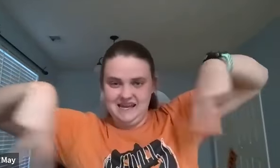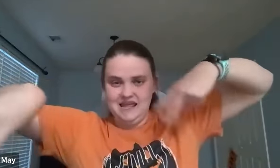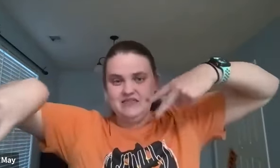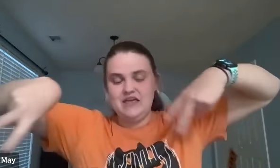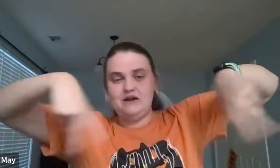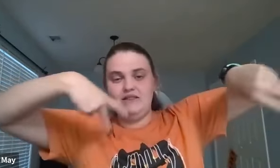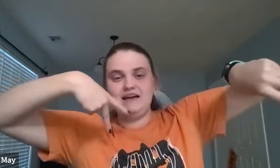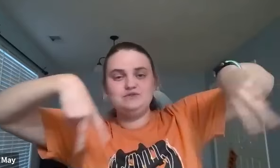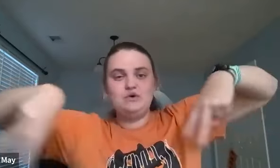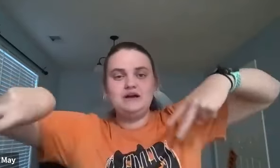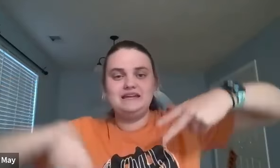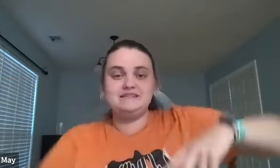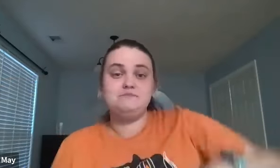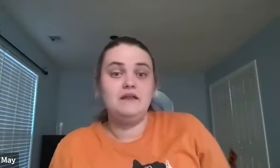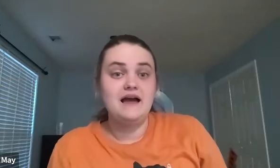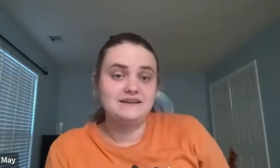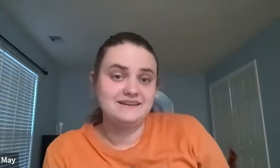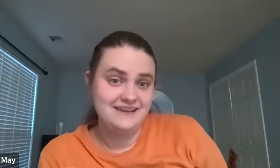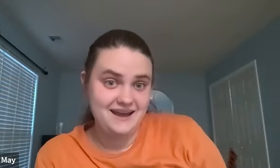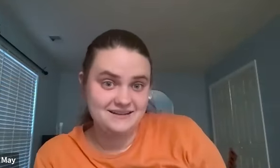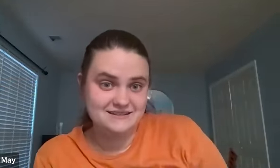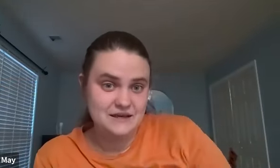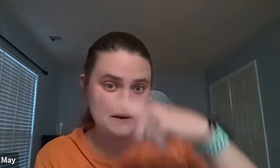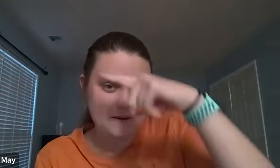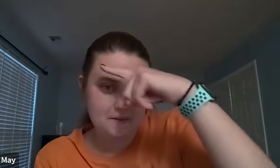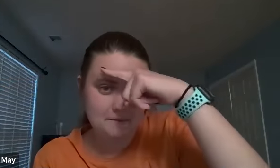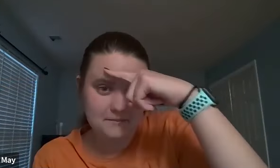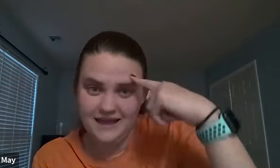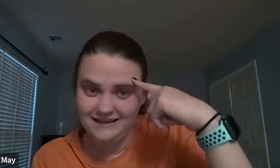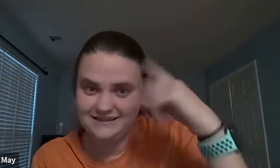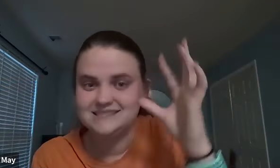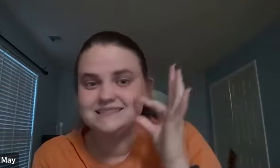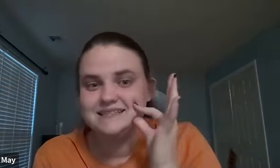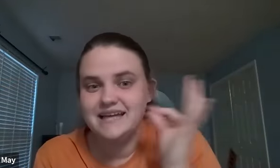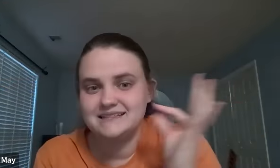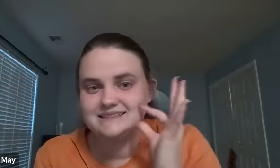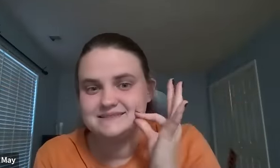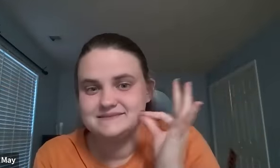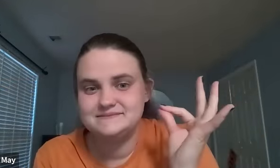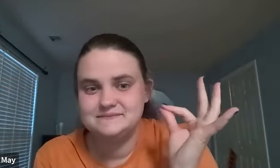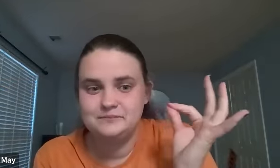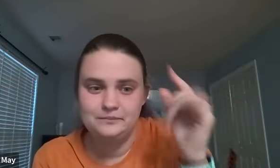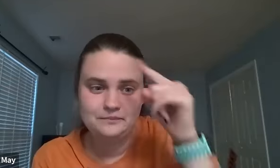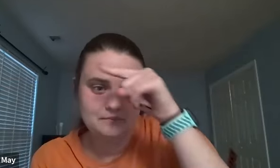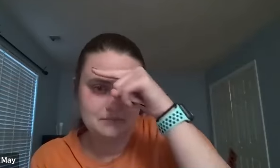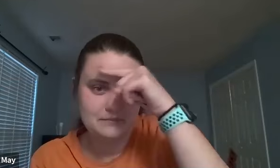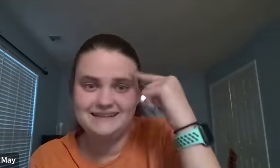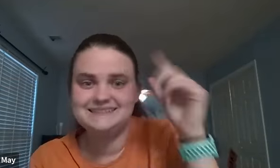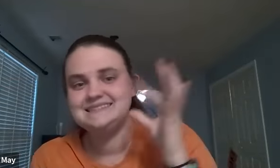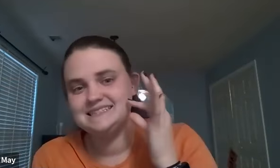And then our last one is black cat, black cat, black cat.